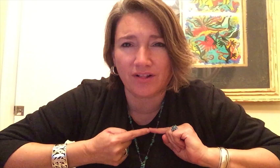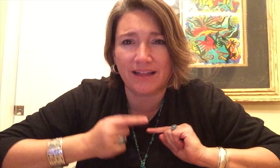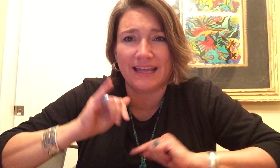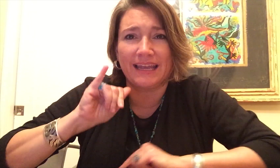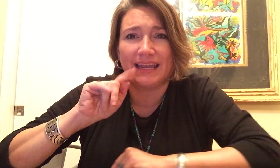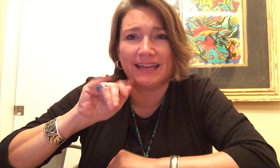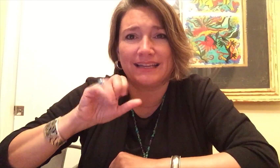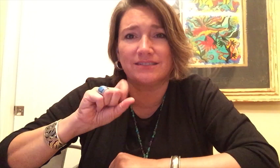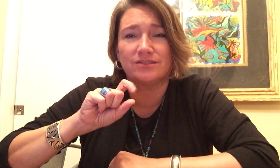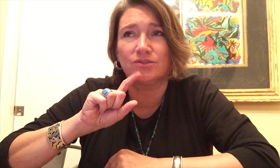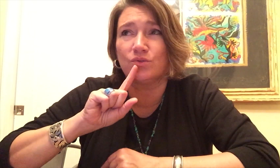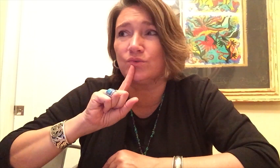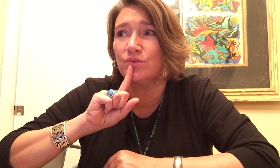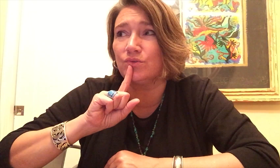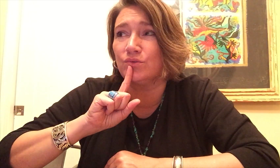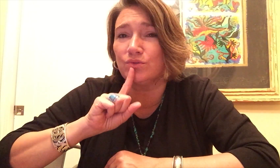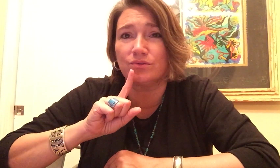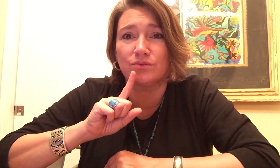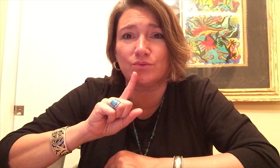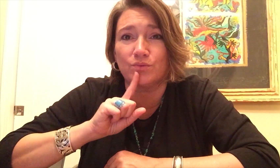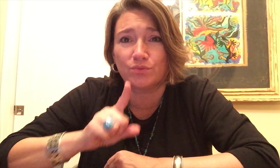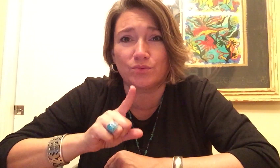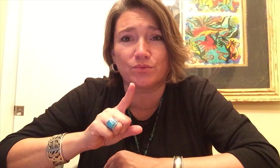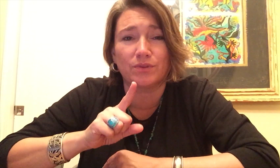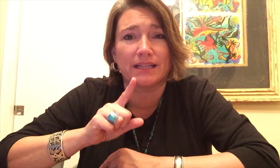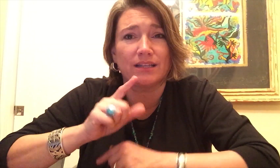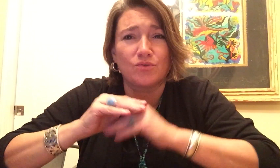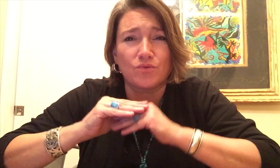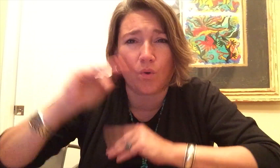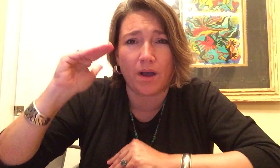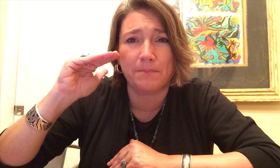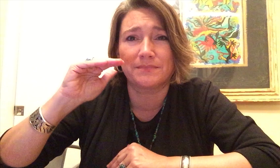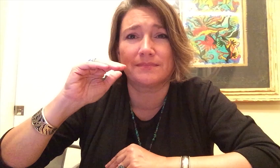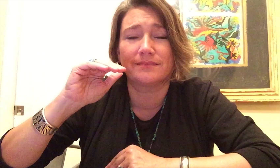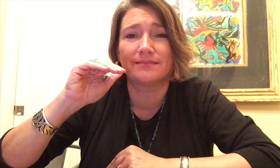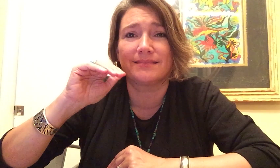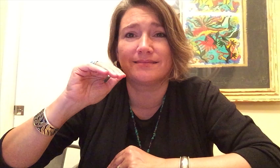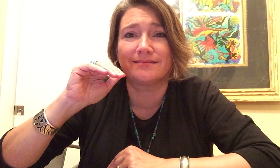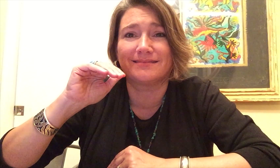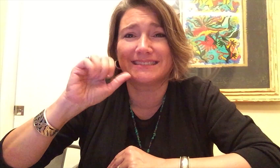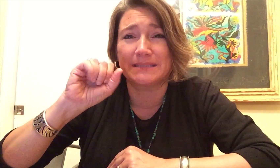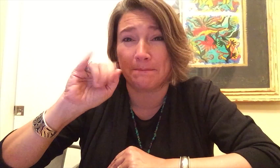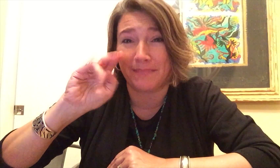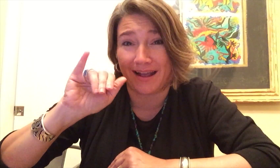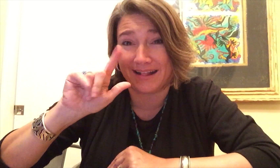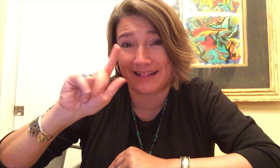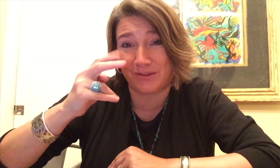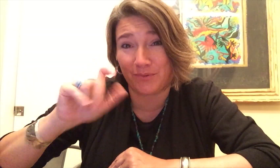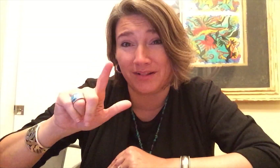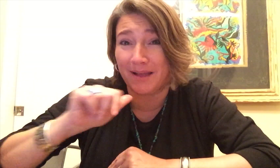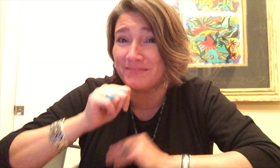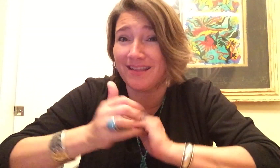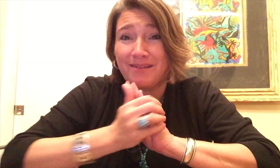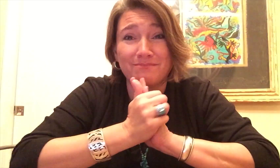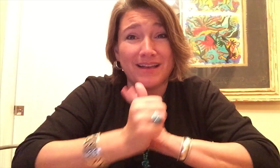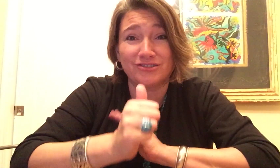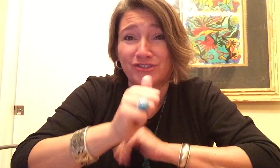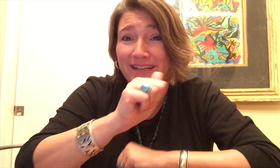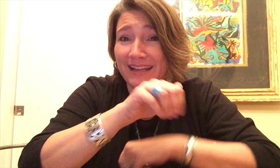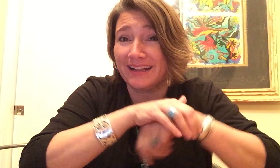is to grow up semilingual, to not have skills in ASL,